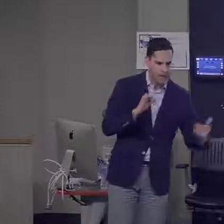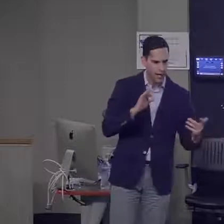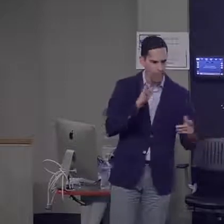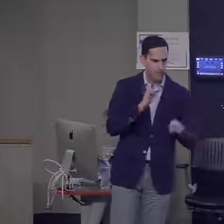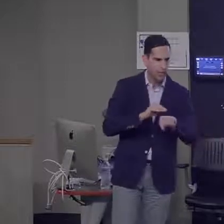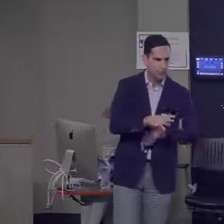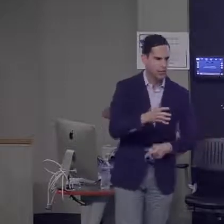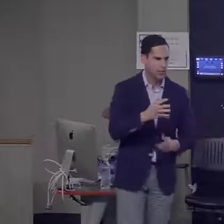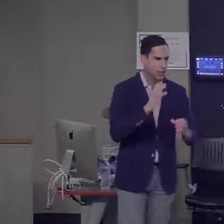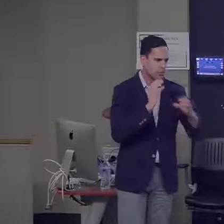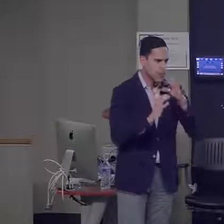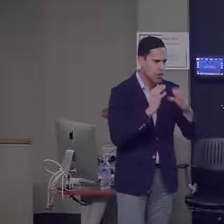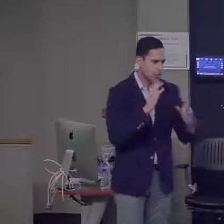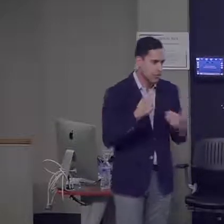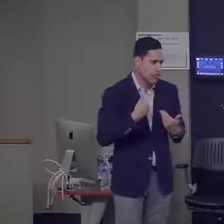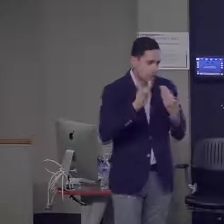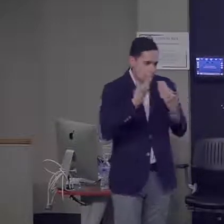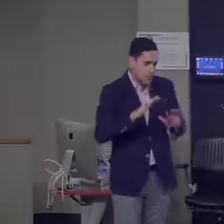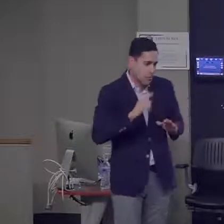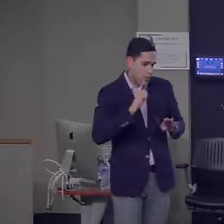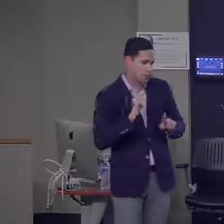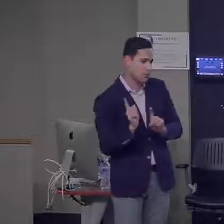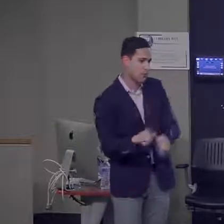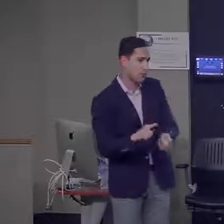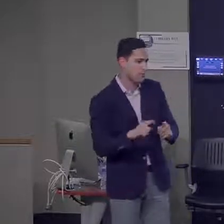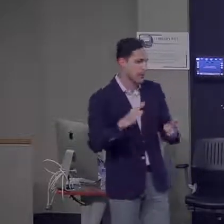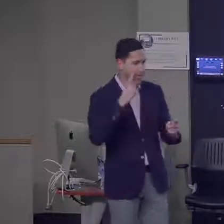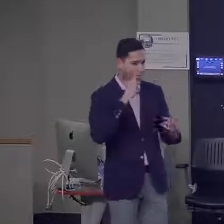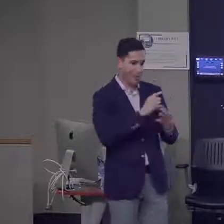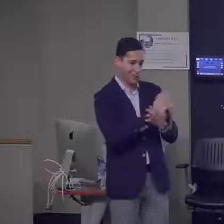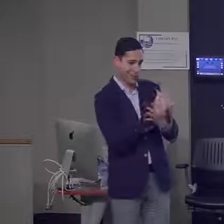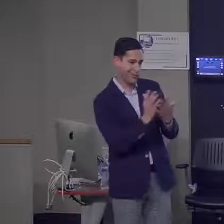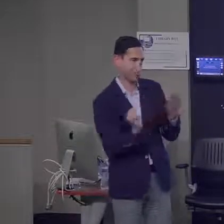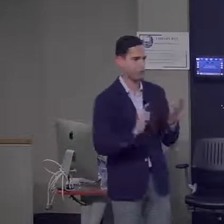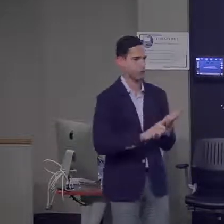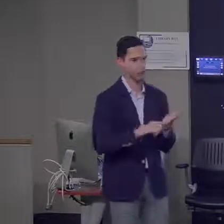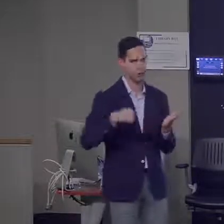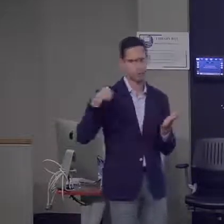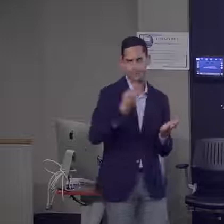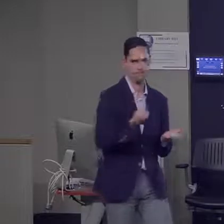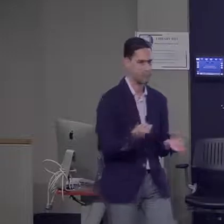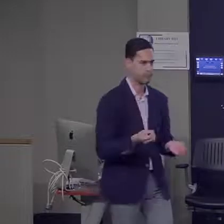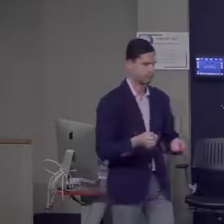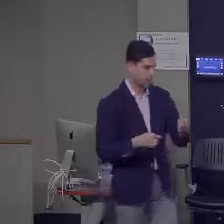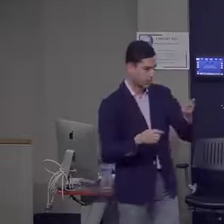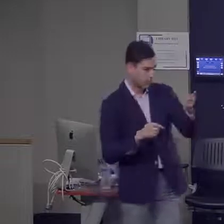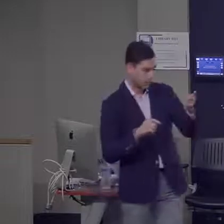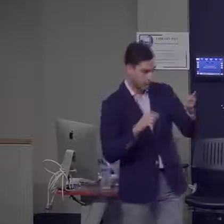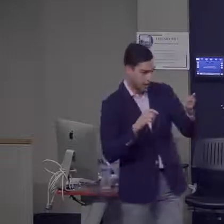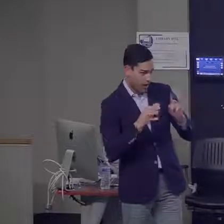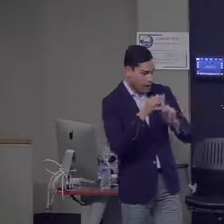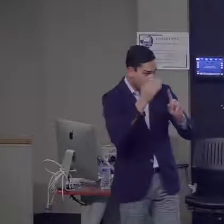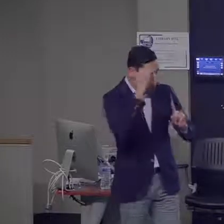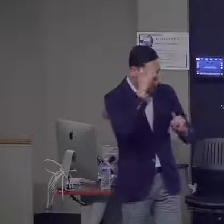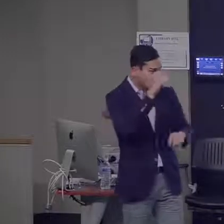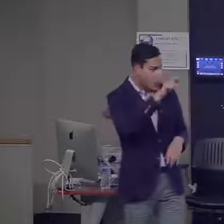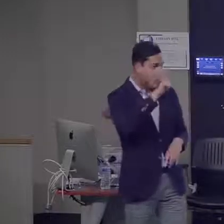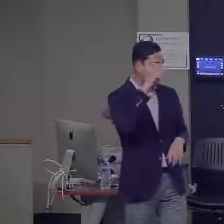these relationships that haven't been explored to the best of my knowledge. So but it's I don't, such a know, big Laura? question, really. Is there some stuff there?